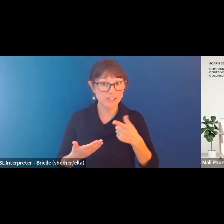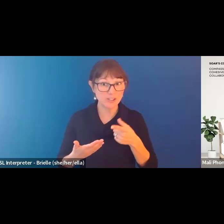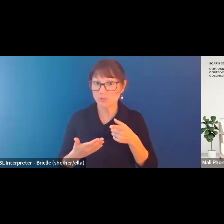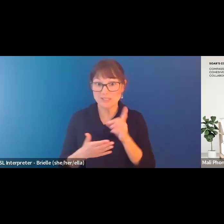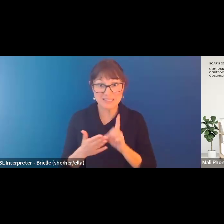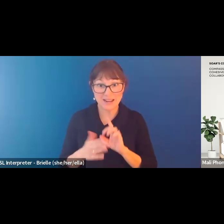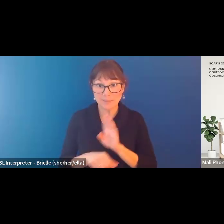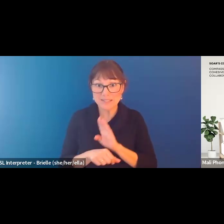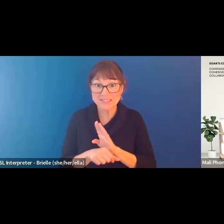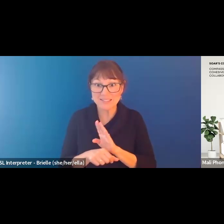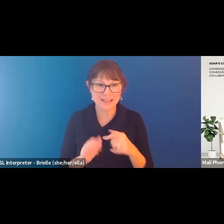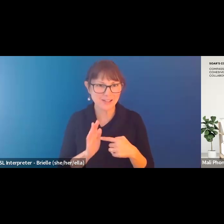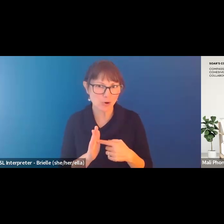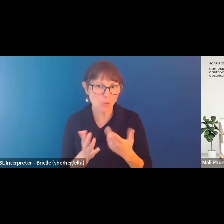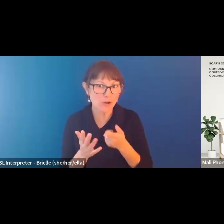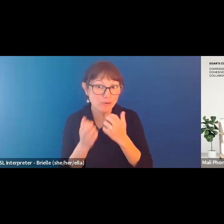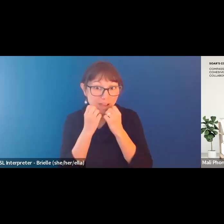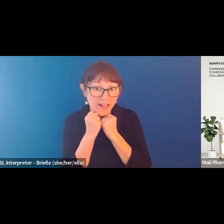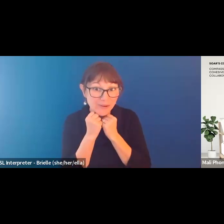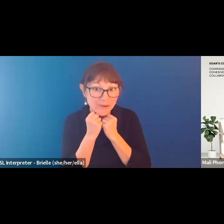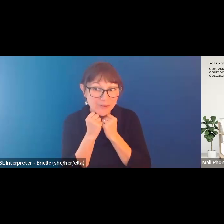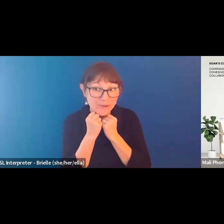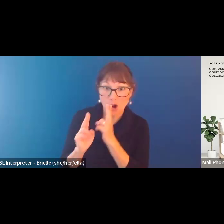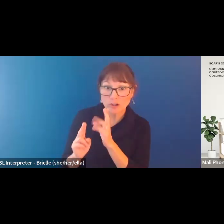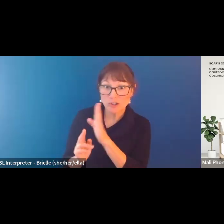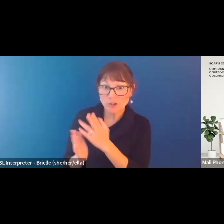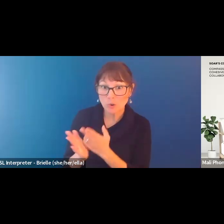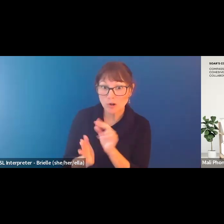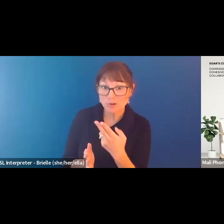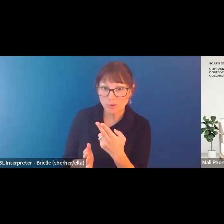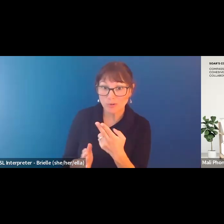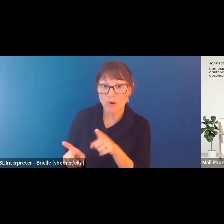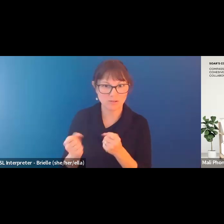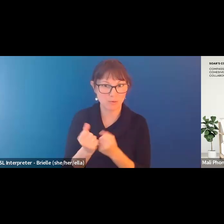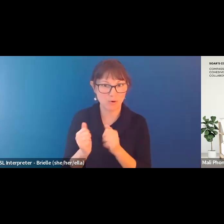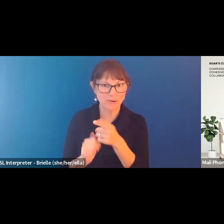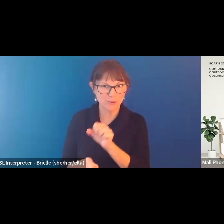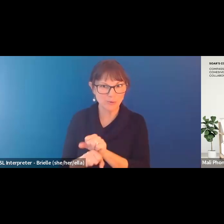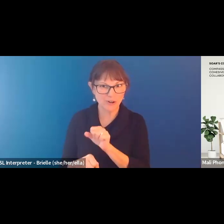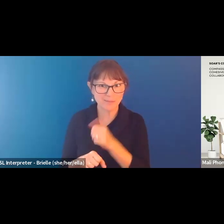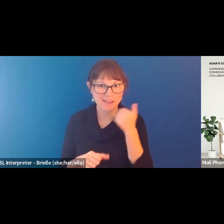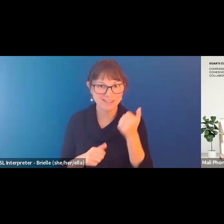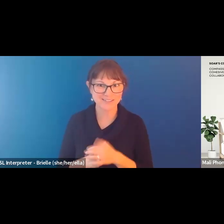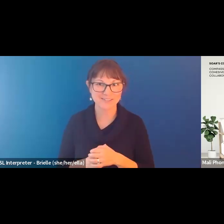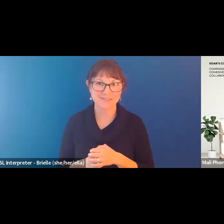business that reflects what you value, honors your truth, and supports the way you work best.